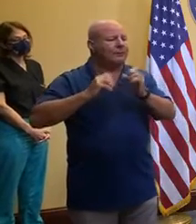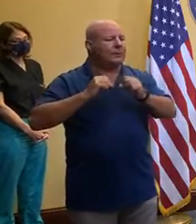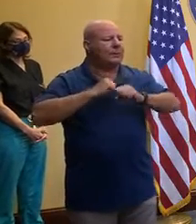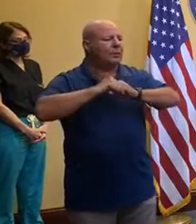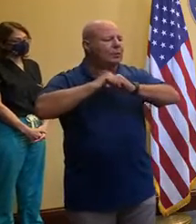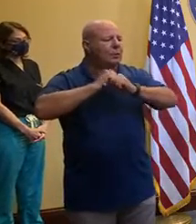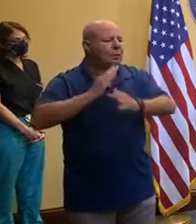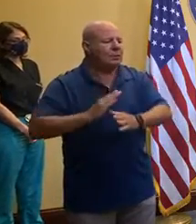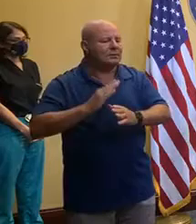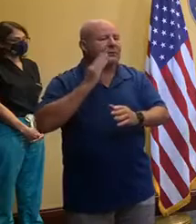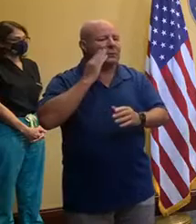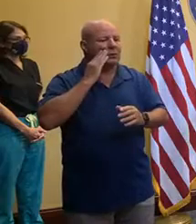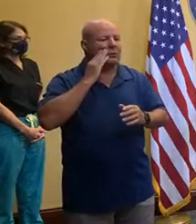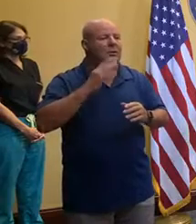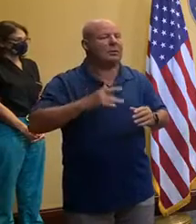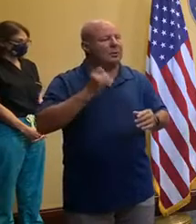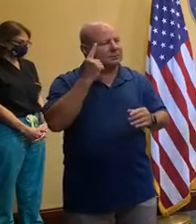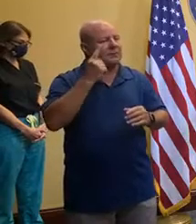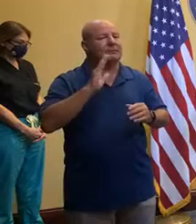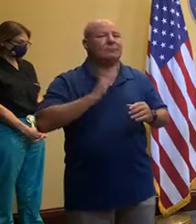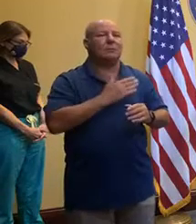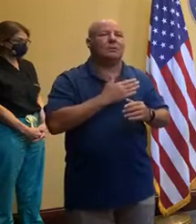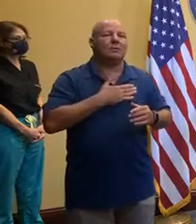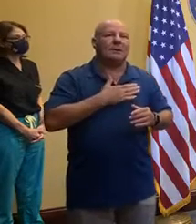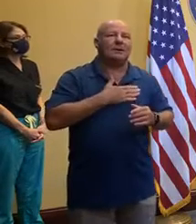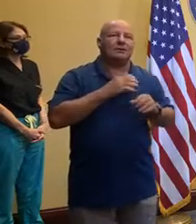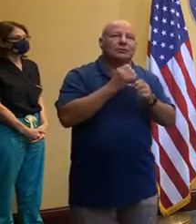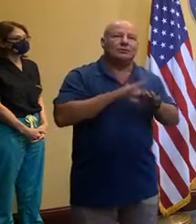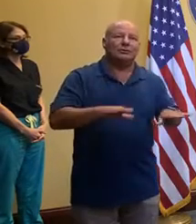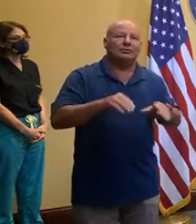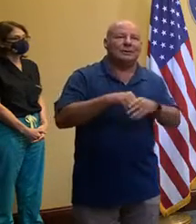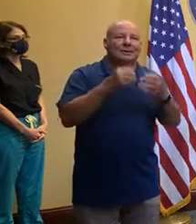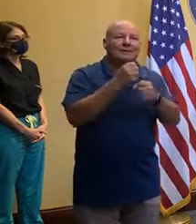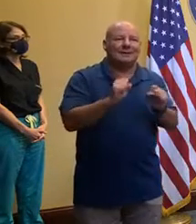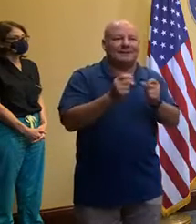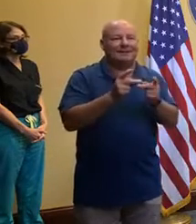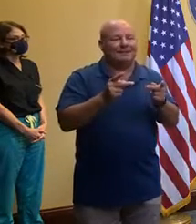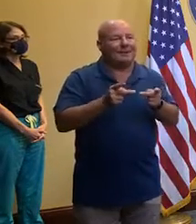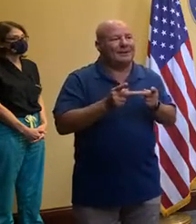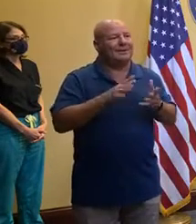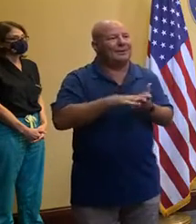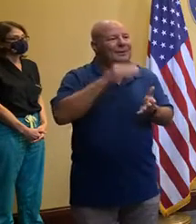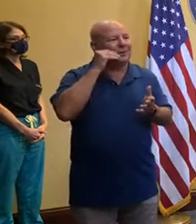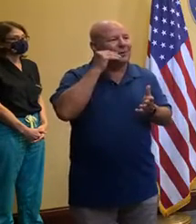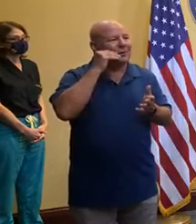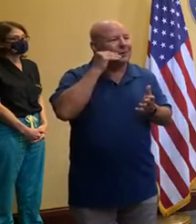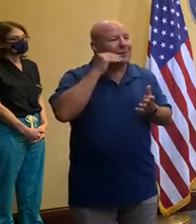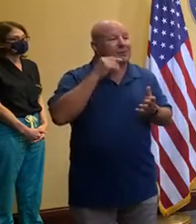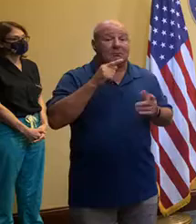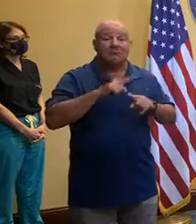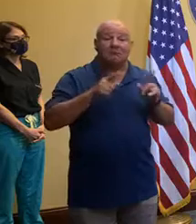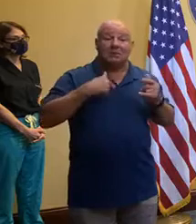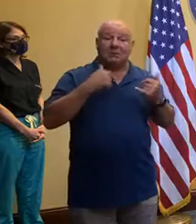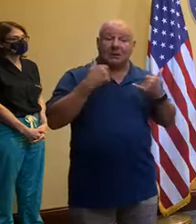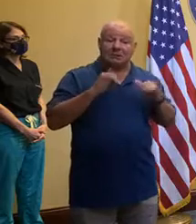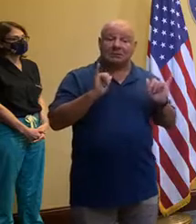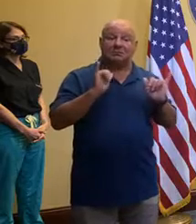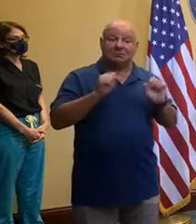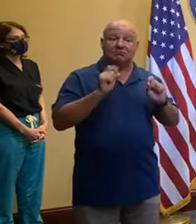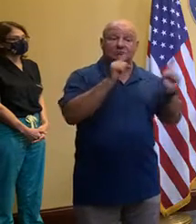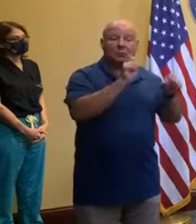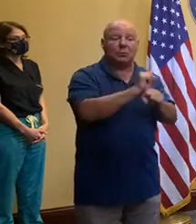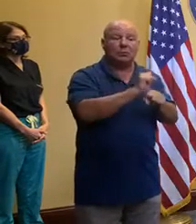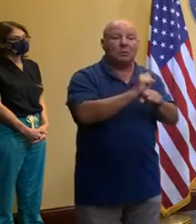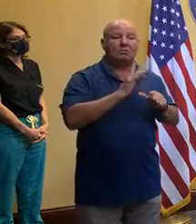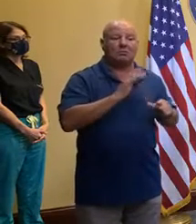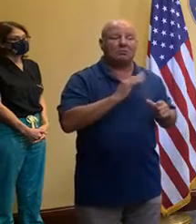are in a safe place and learning, while they're then free to go to work and earn the living that they deserve. In